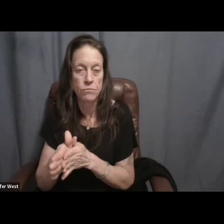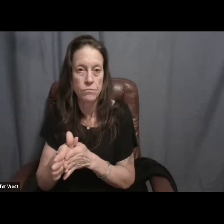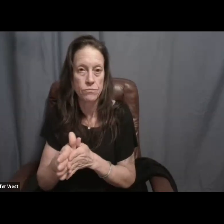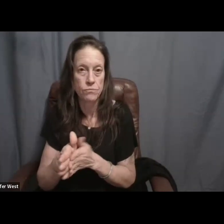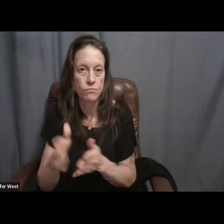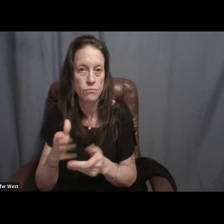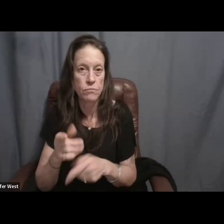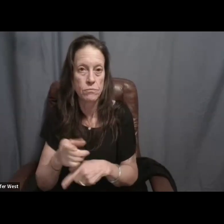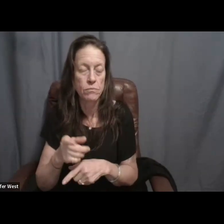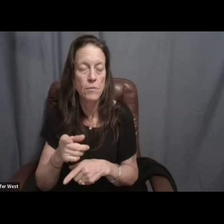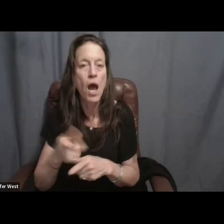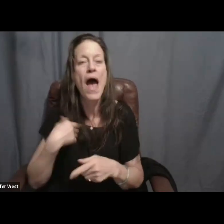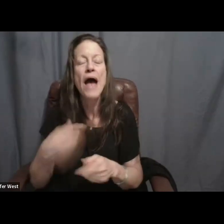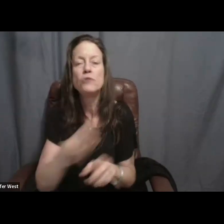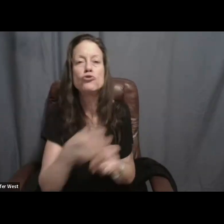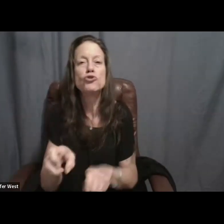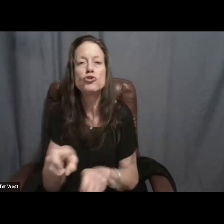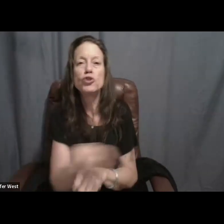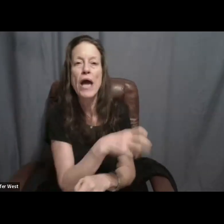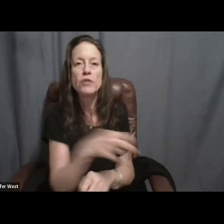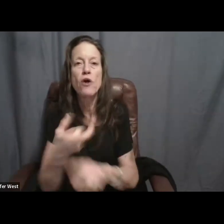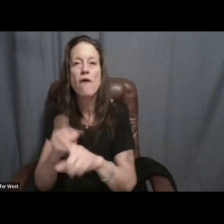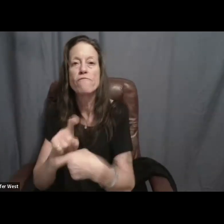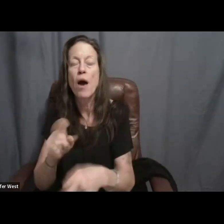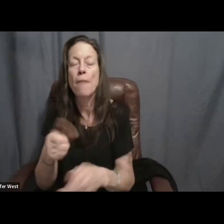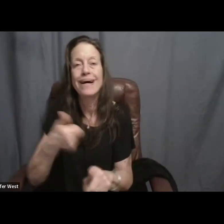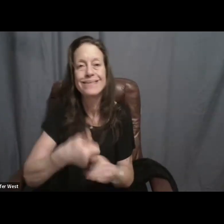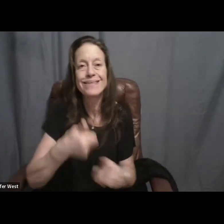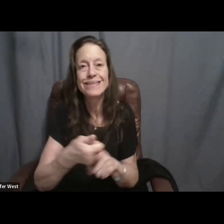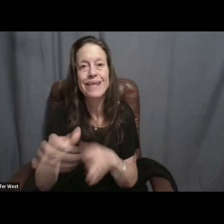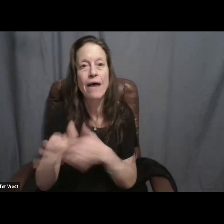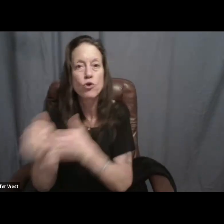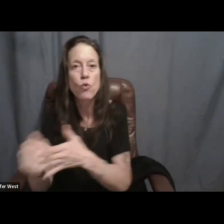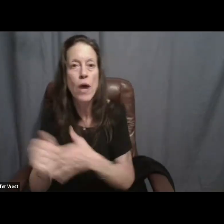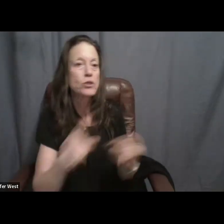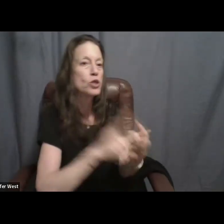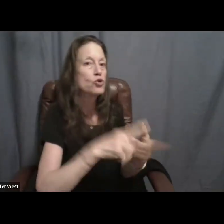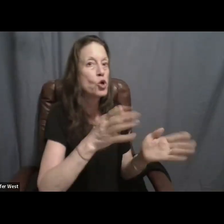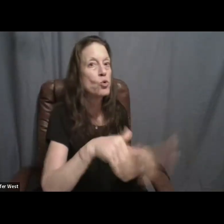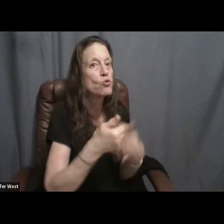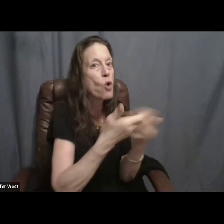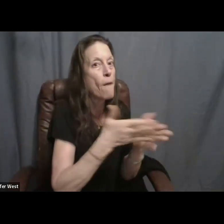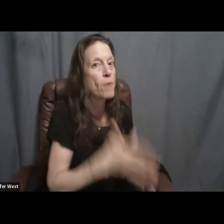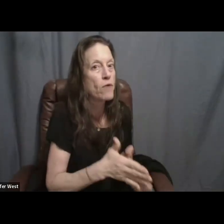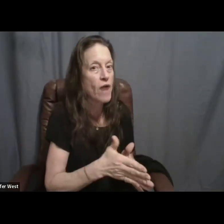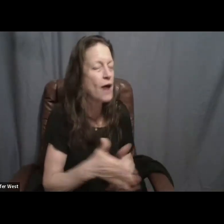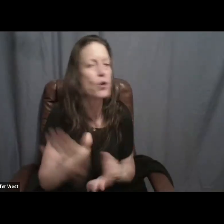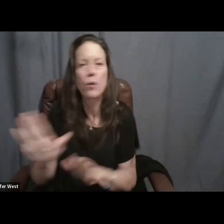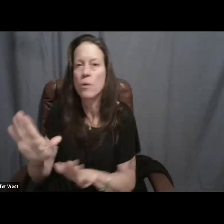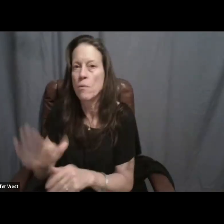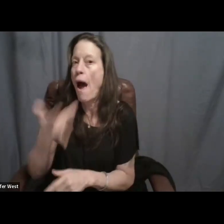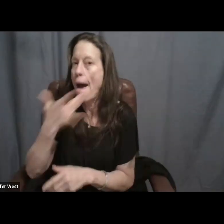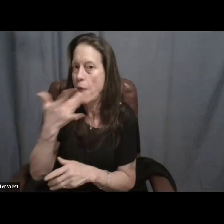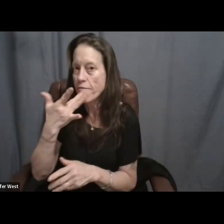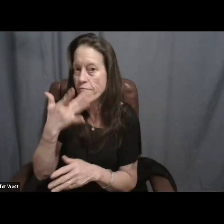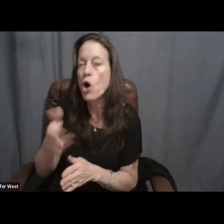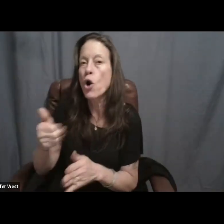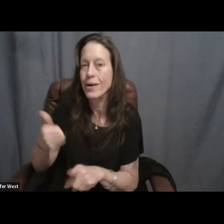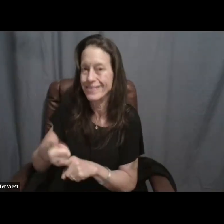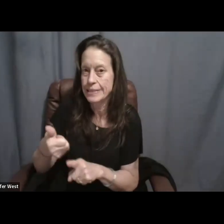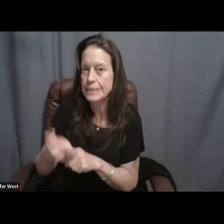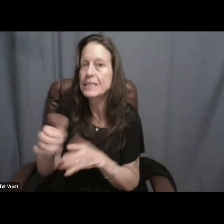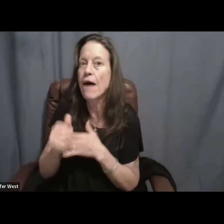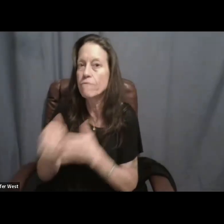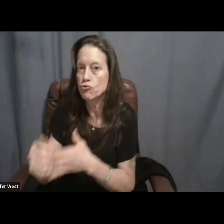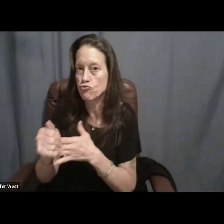in self-direction. And let me tell you a little bit about why. Timmy's only been in self-direction for a few